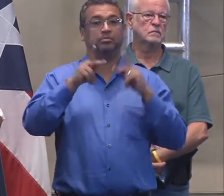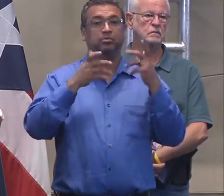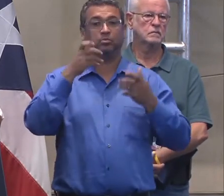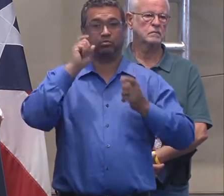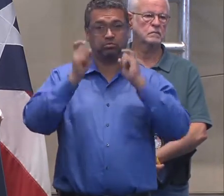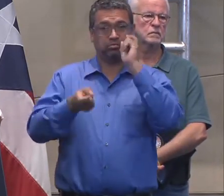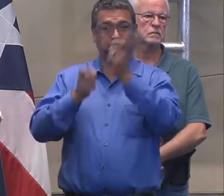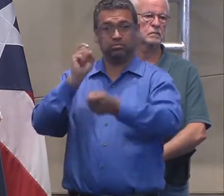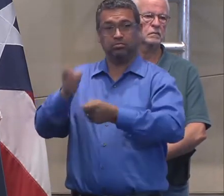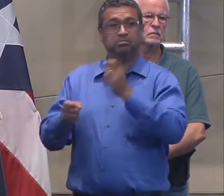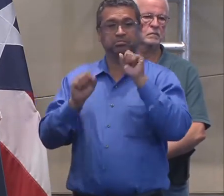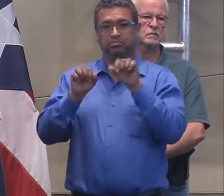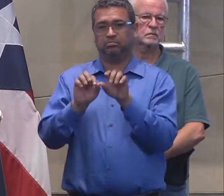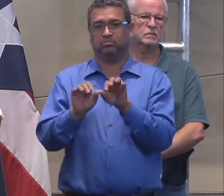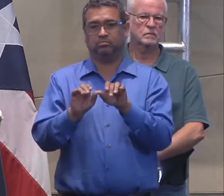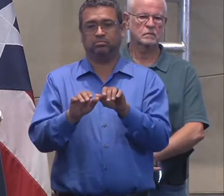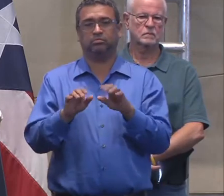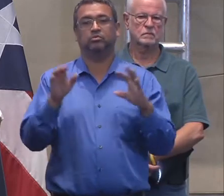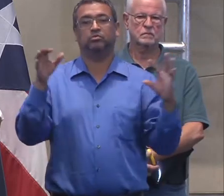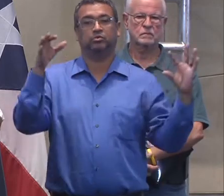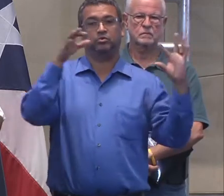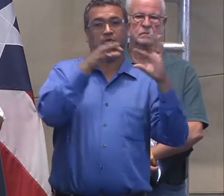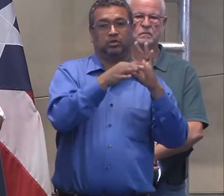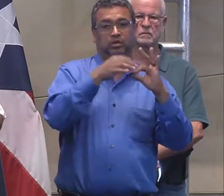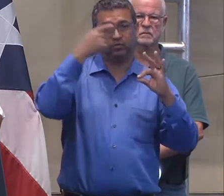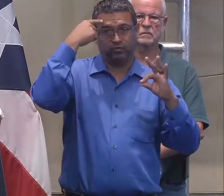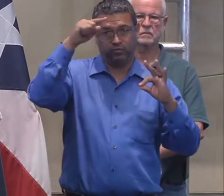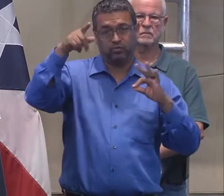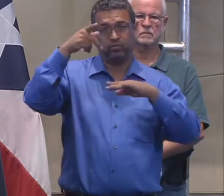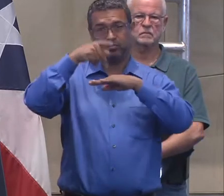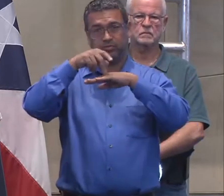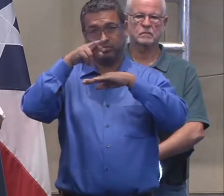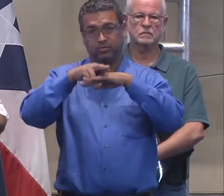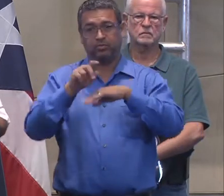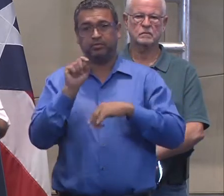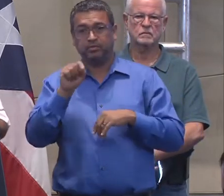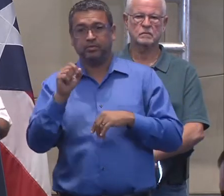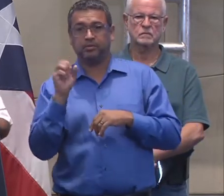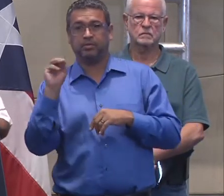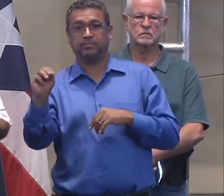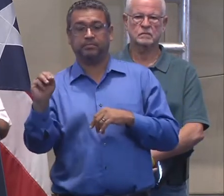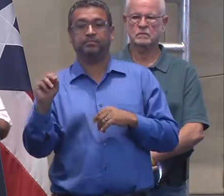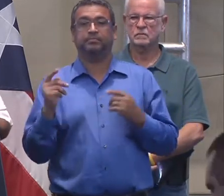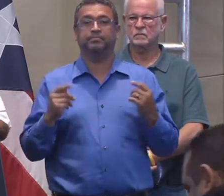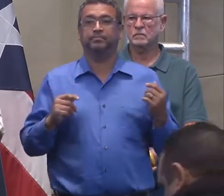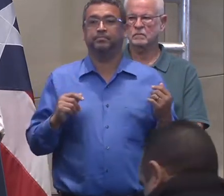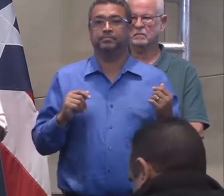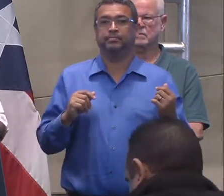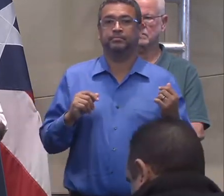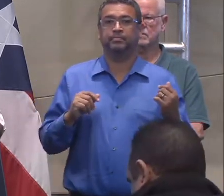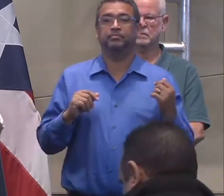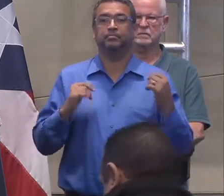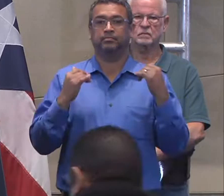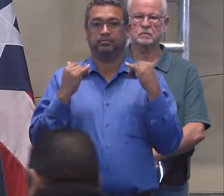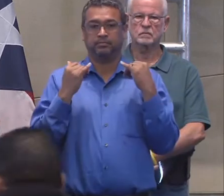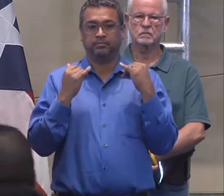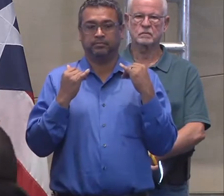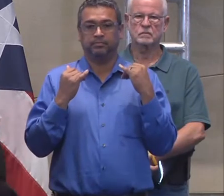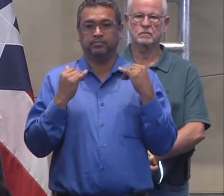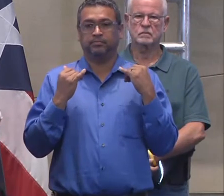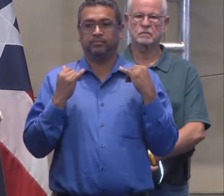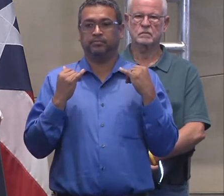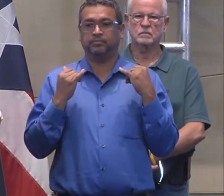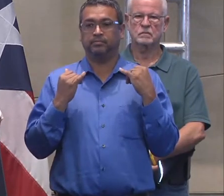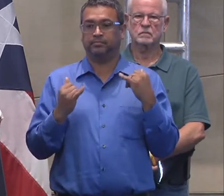to unitedforpuertorico.com, and that, you know, we now, in terms of